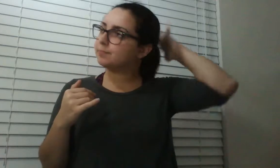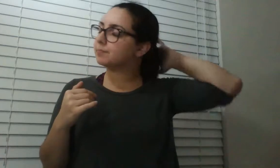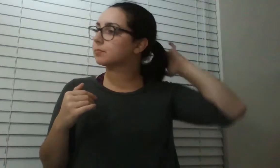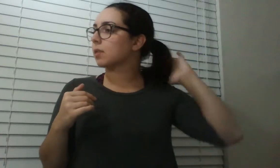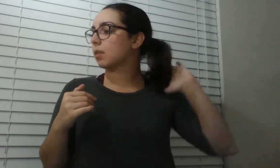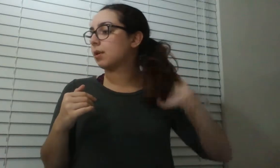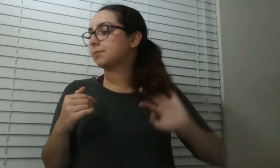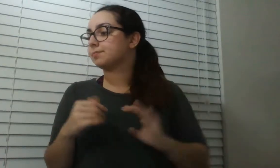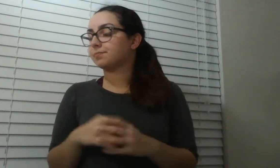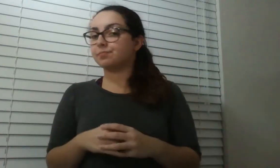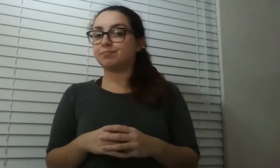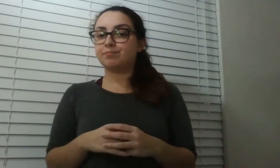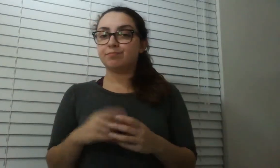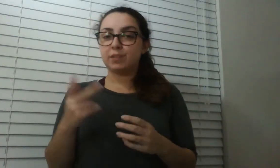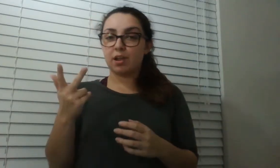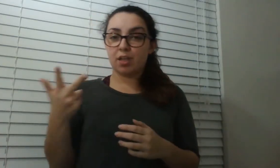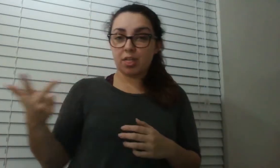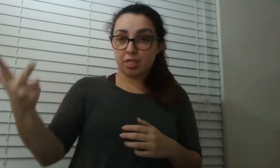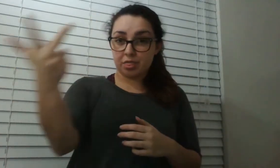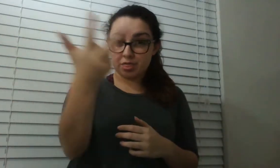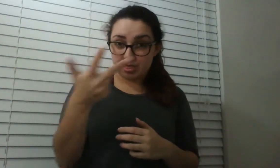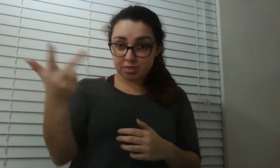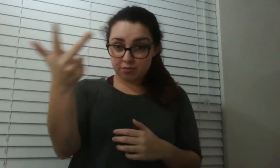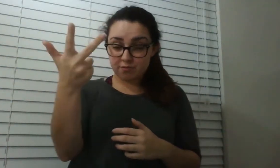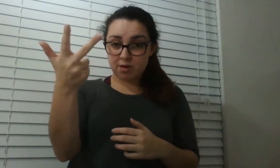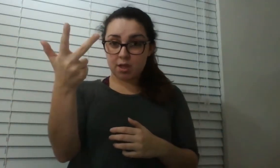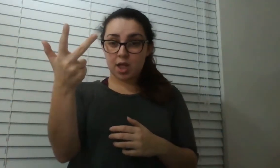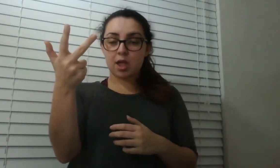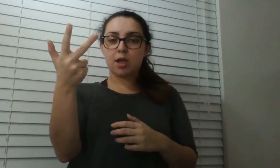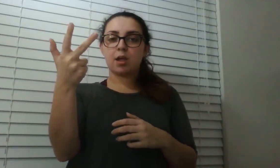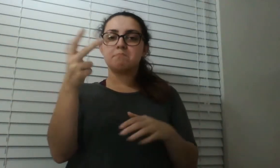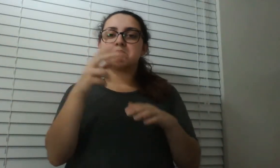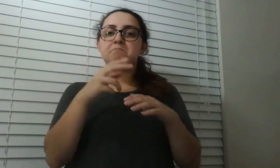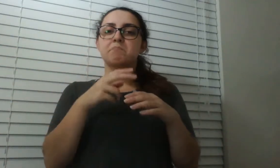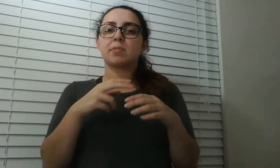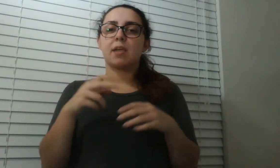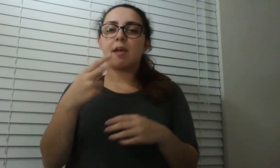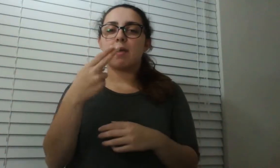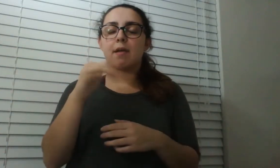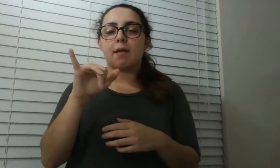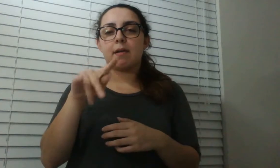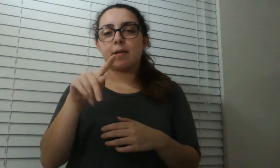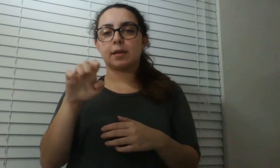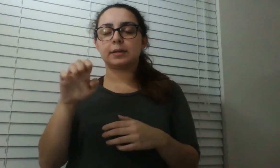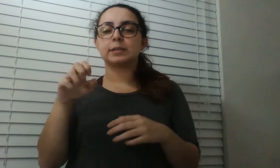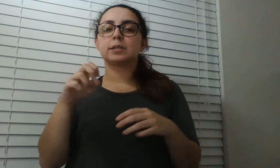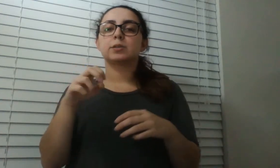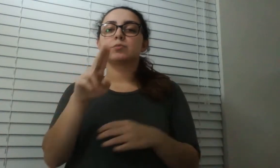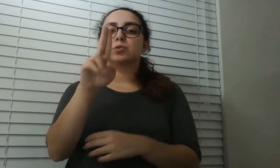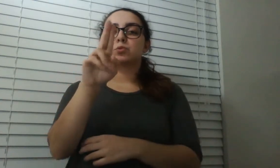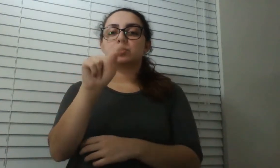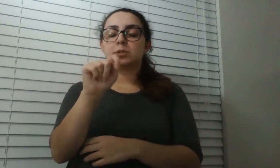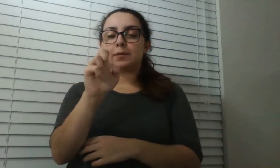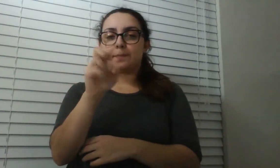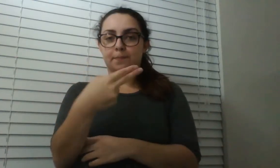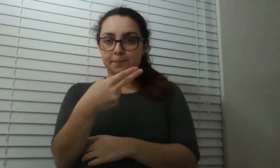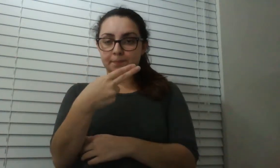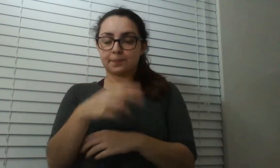the three of them are together, and they're a couple days into a hike. Where are we again? We're in Utah? Is that right? Yeah, Utah. Think desert, but rocky. Slick